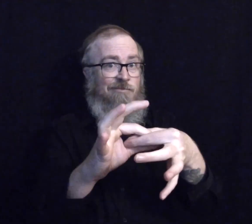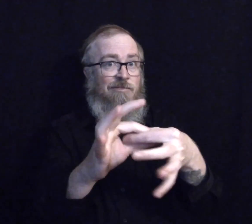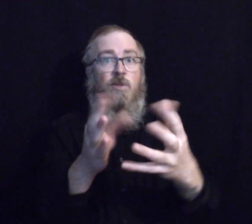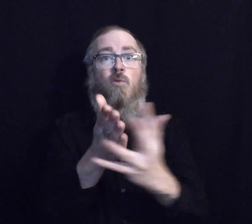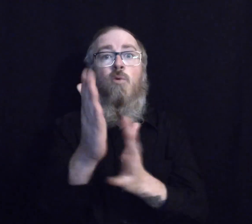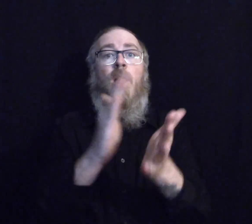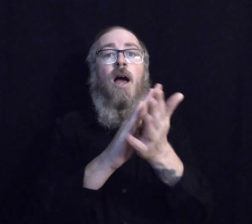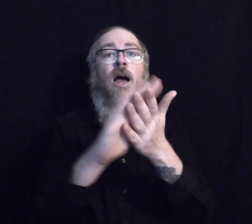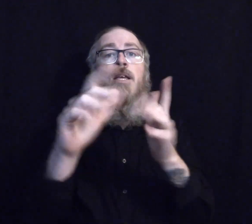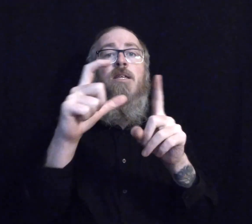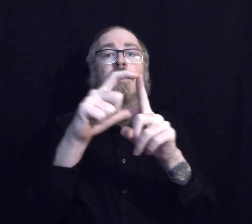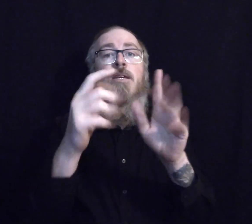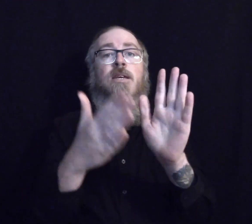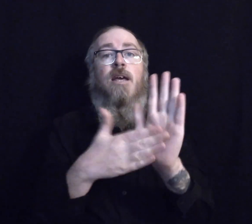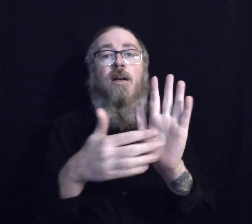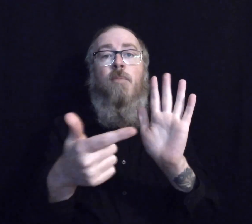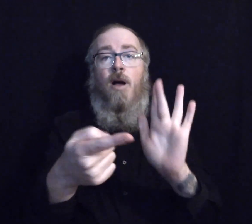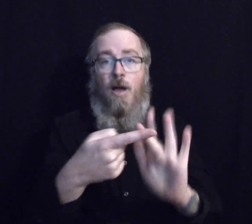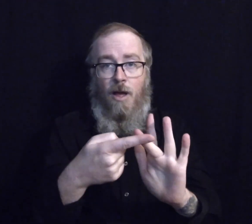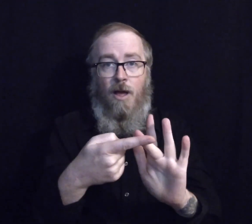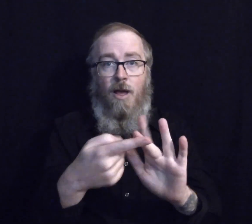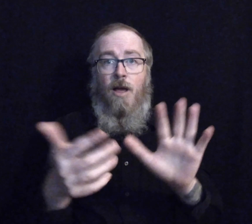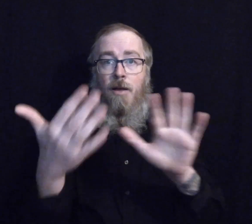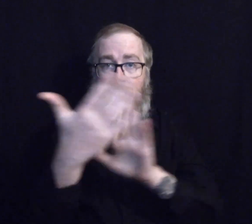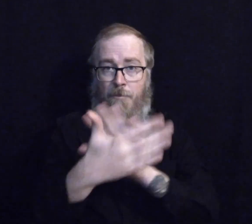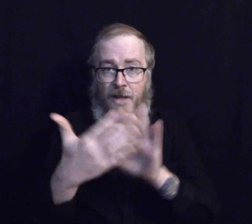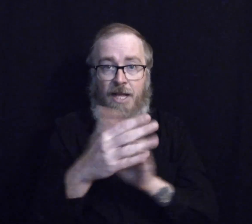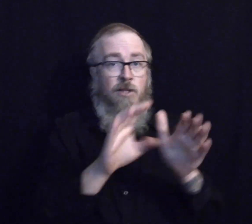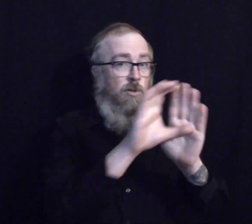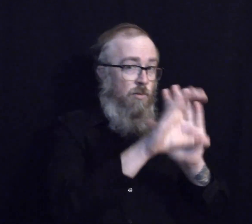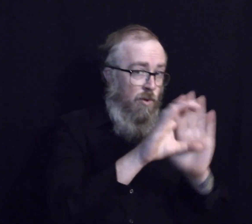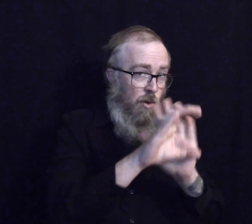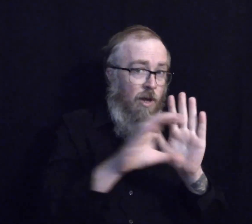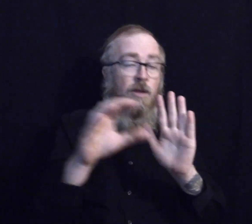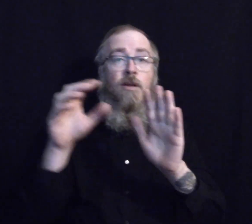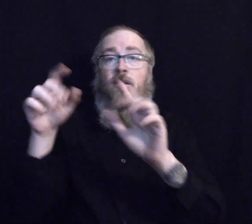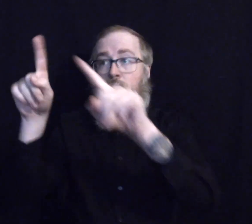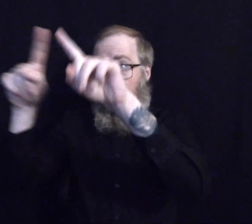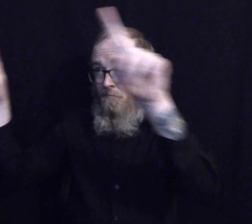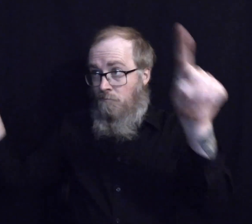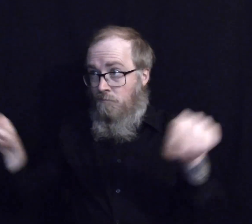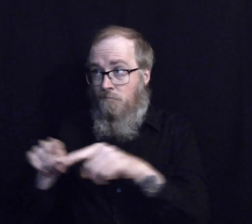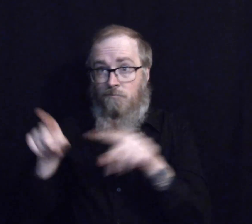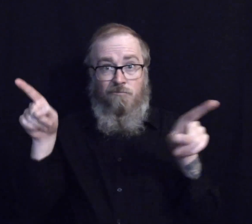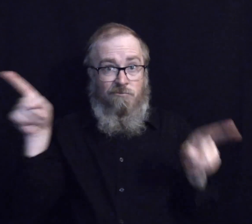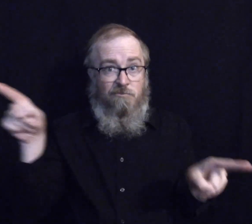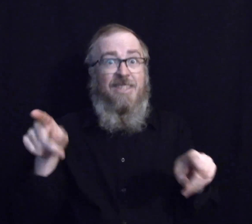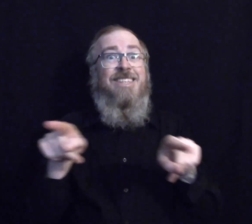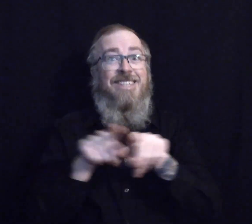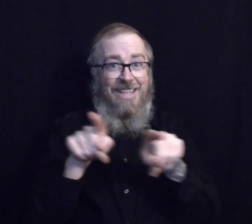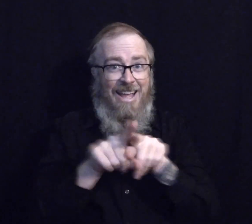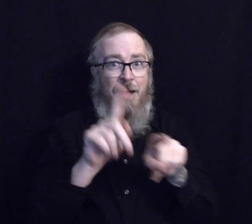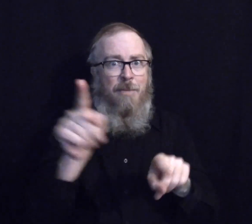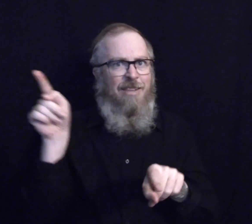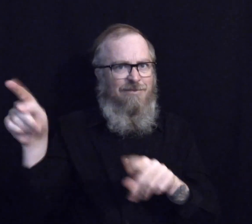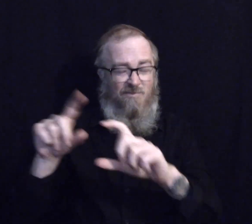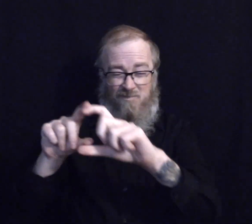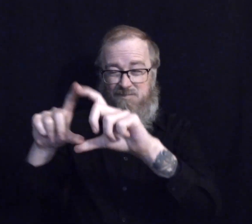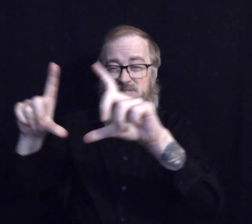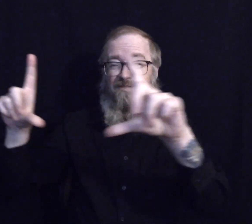HDMI. In this way, both the computer and the monitor will display the same information, but the monitor will be greatly magnified.